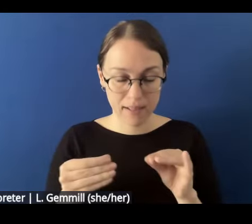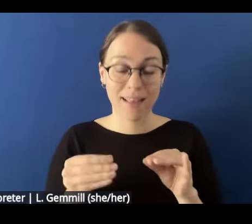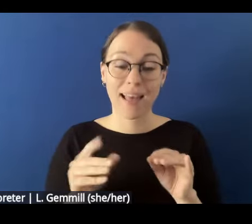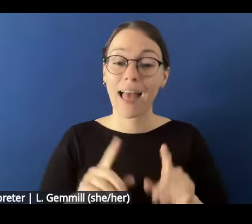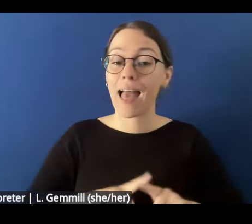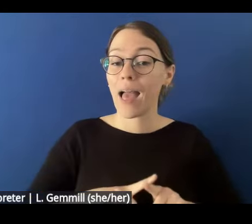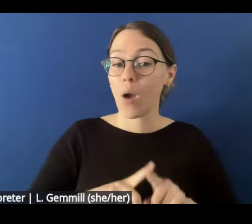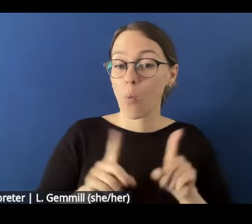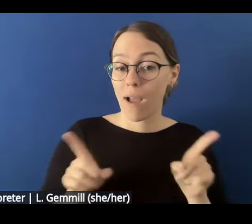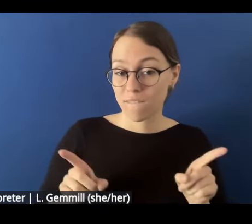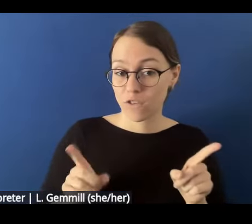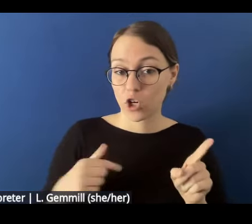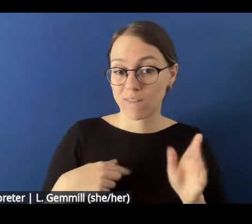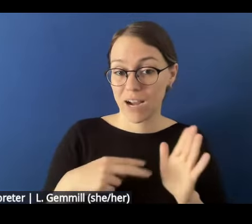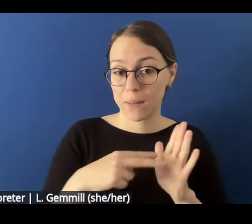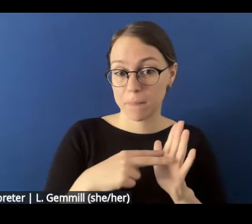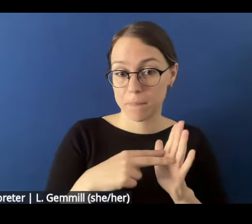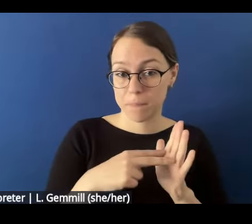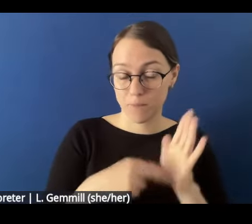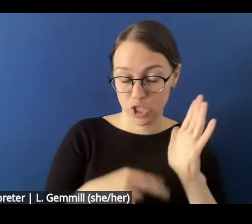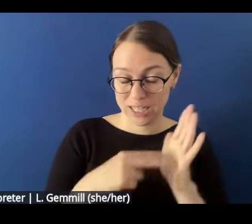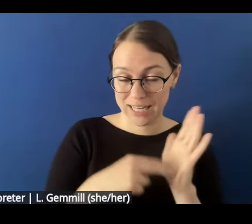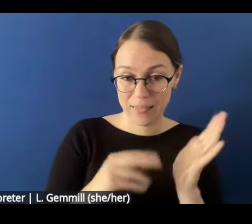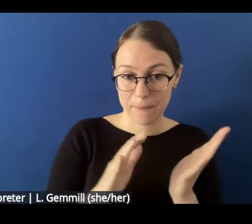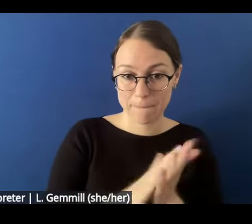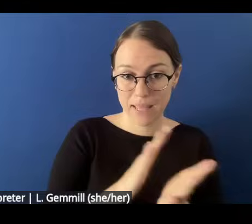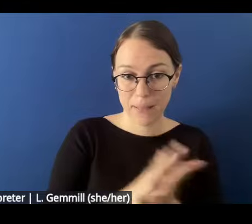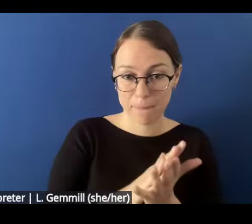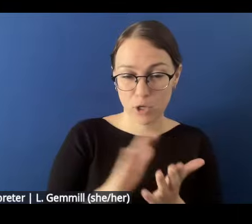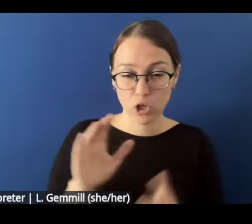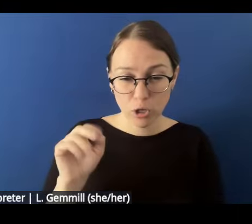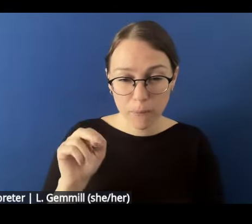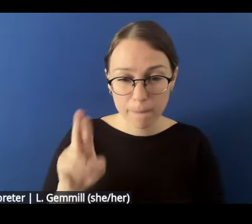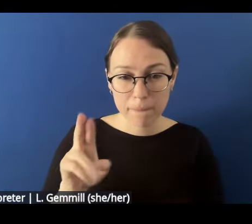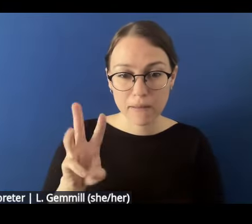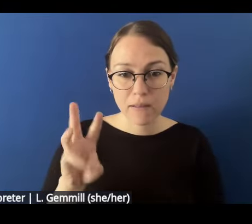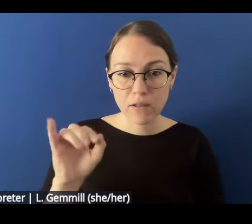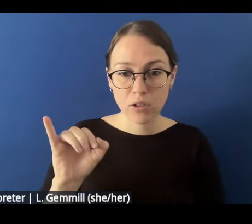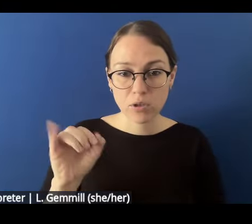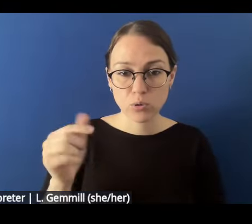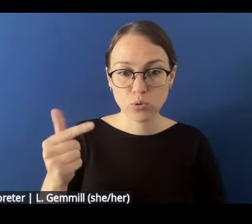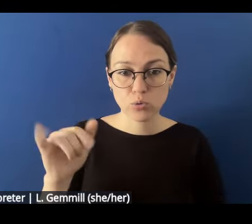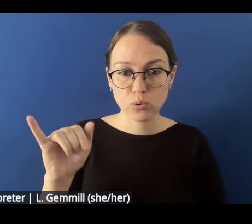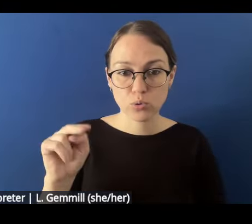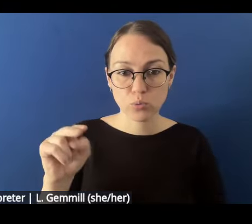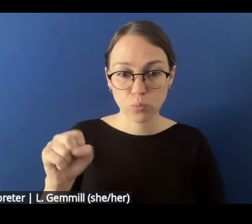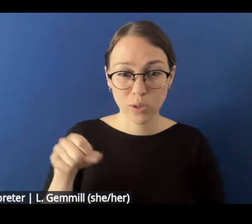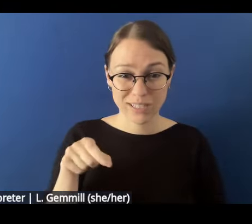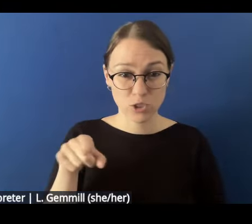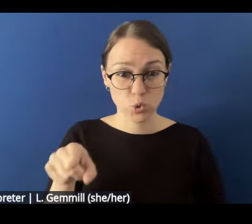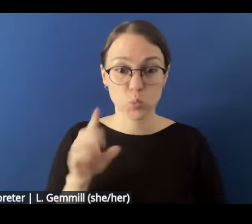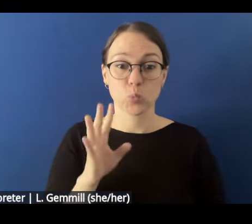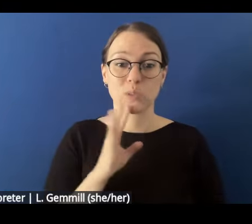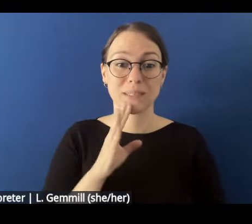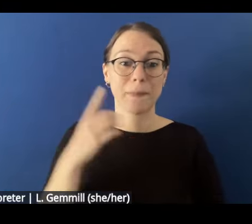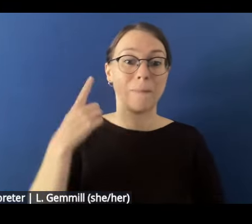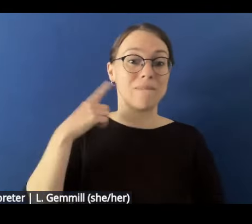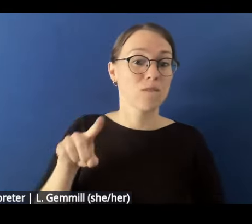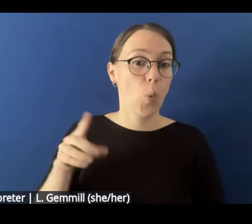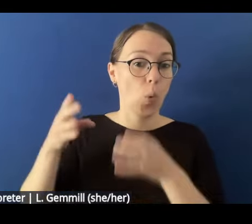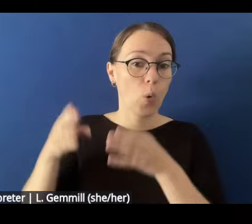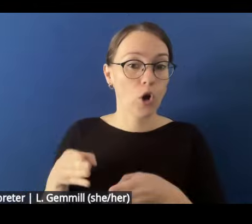if I'm reading the papers here, I think, Mr. Wiggins, are you speaking for Ms. Reckling as well? And then what we'll do is we won't have to